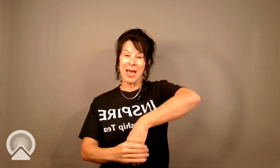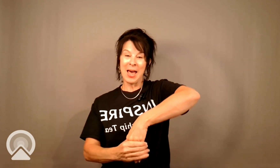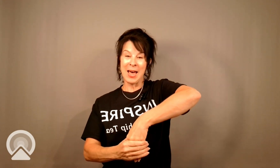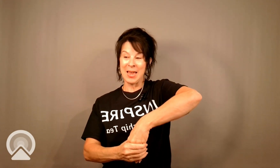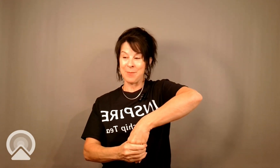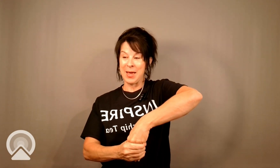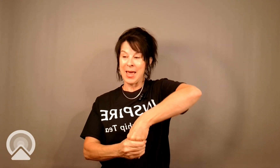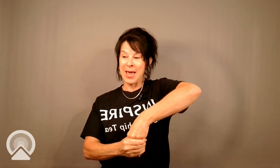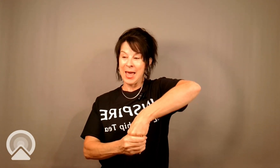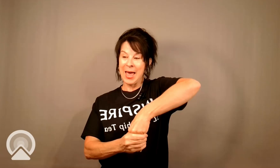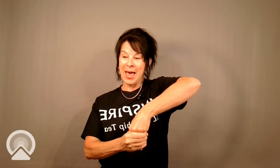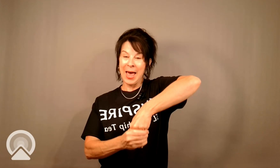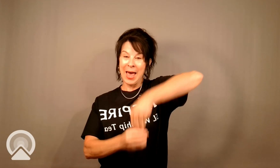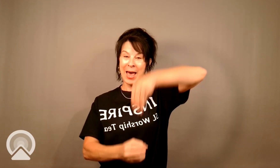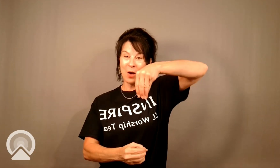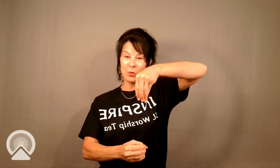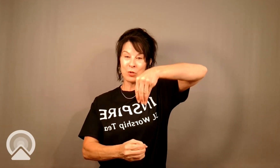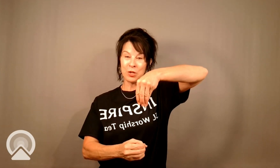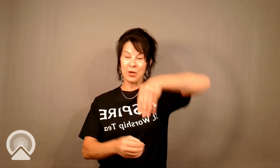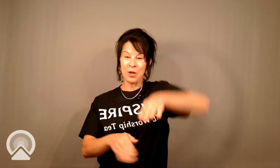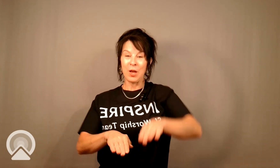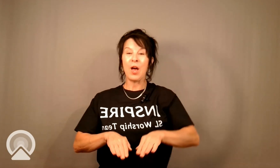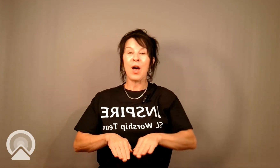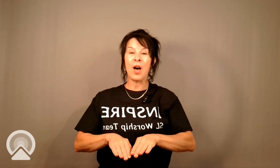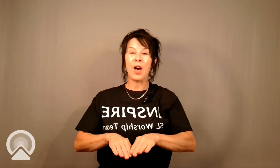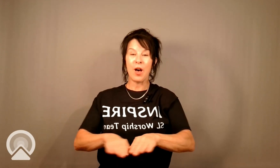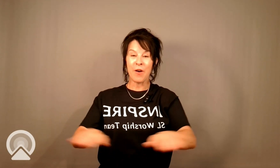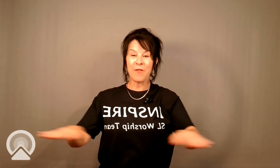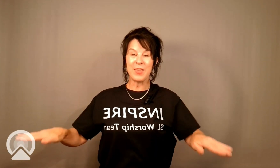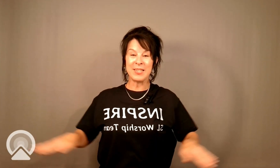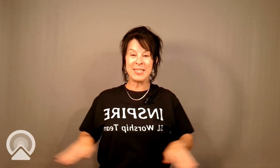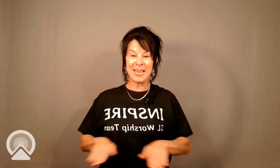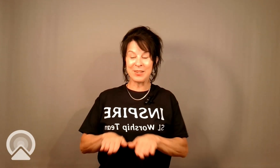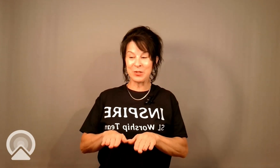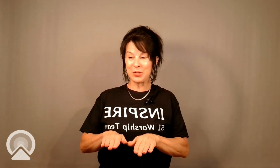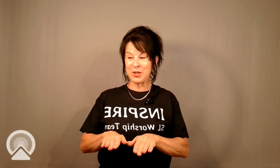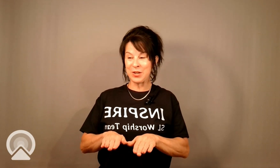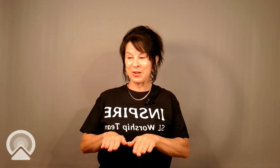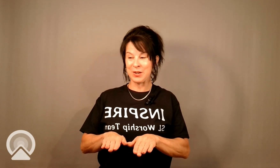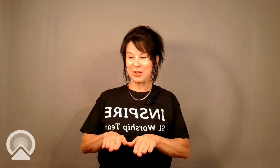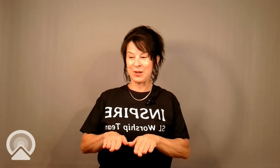I'm out of the desert